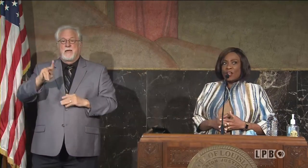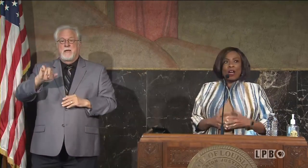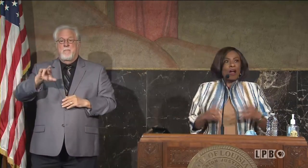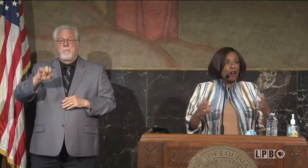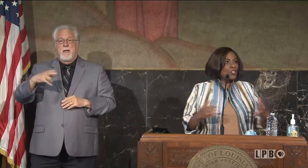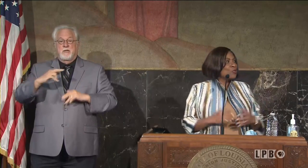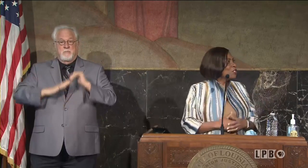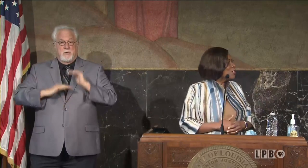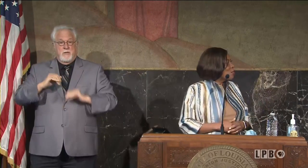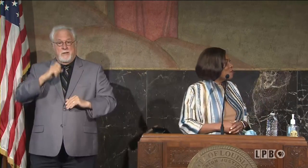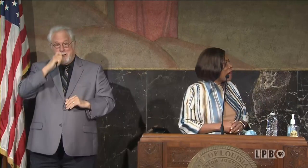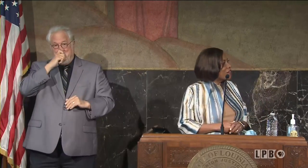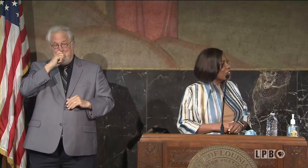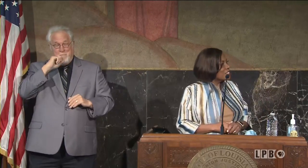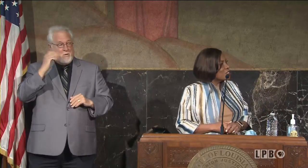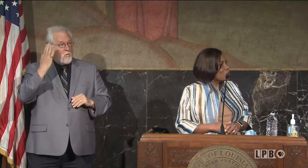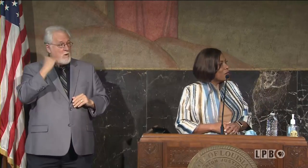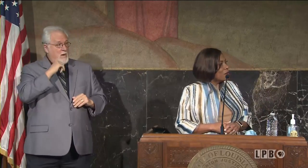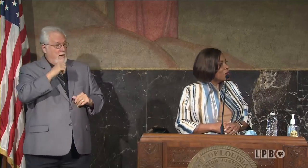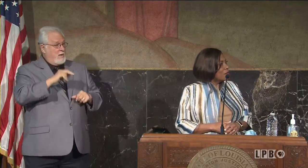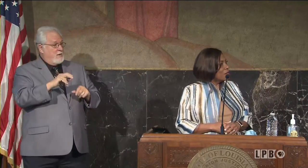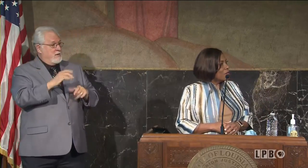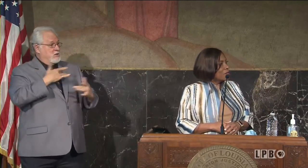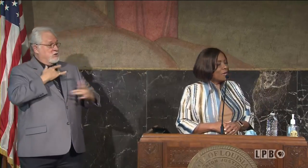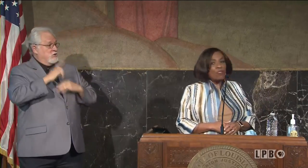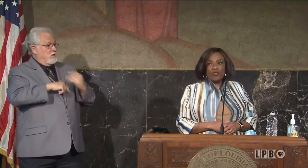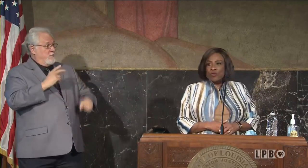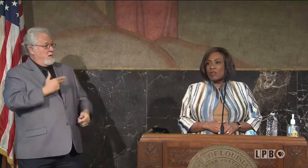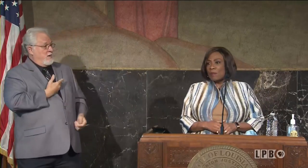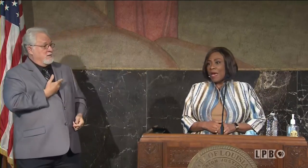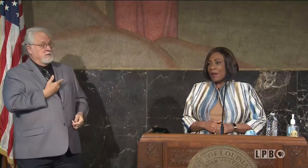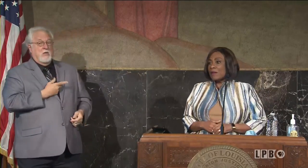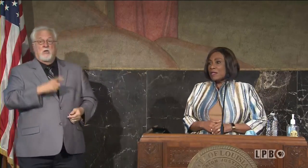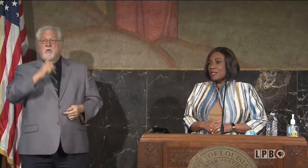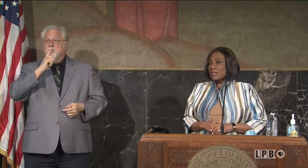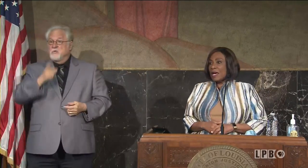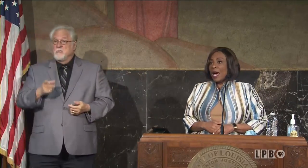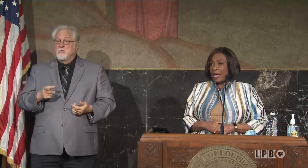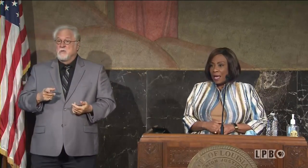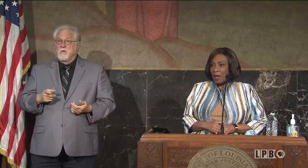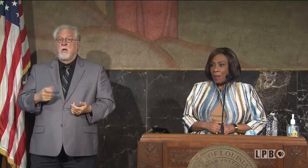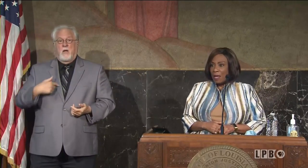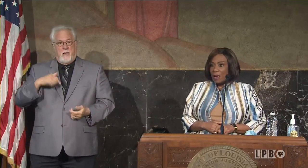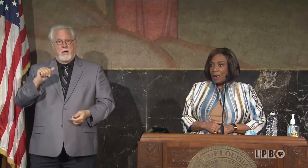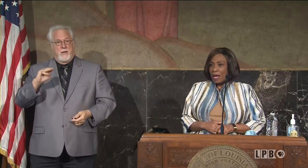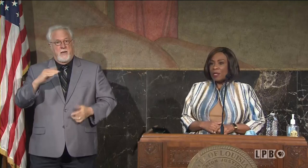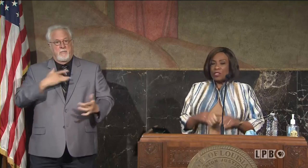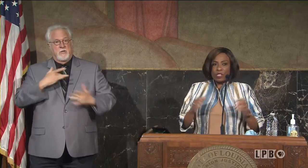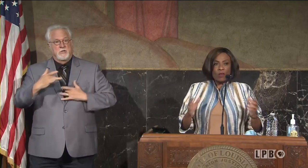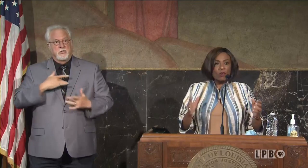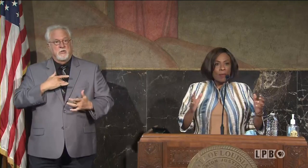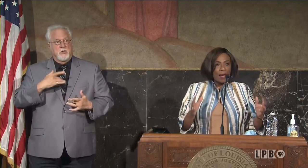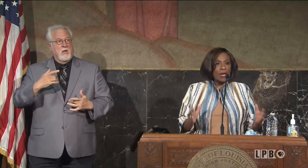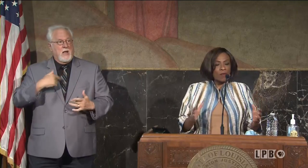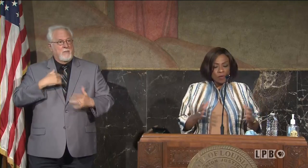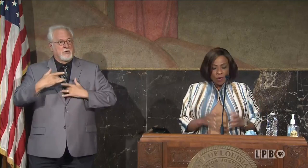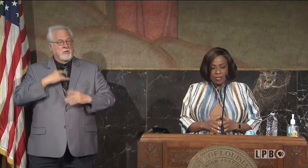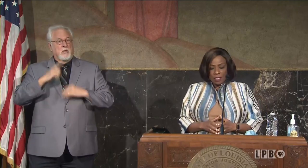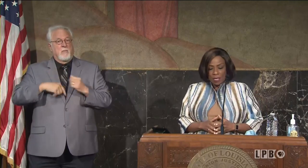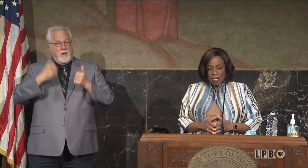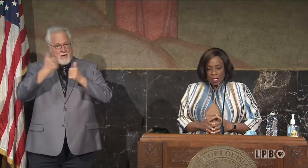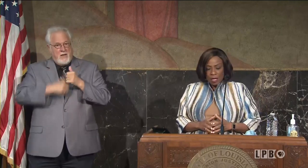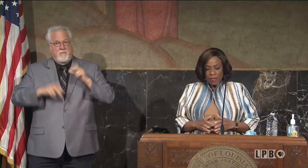masks. Aren't you concerned about us as well? And the truth of the matter is, I am. I'm concerned about